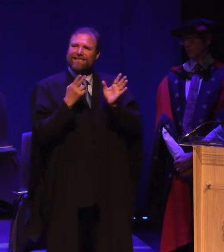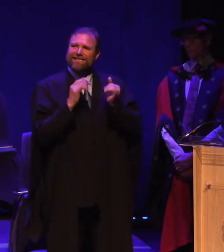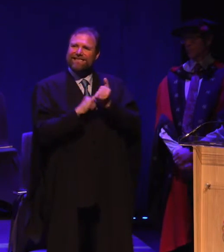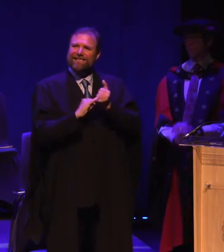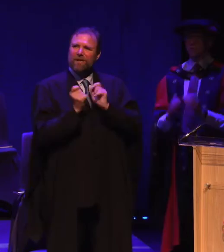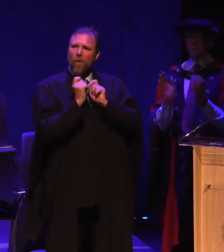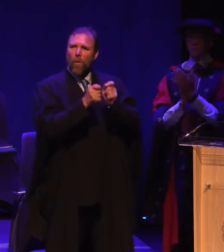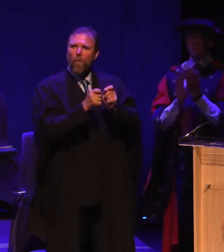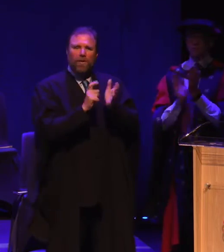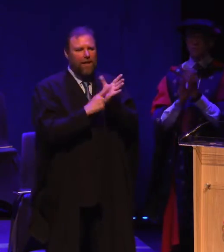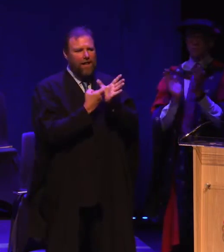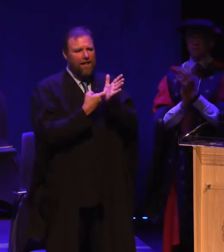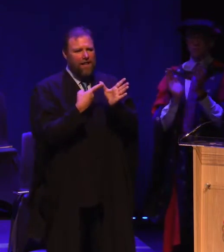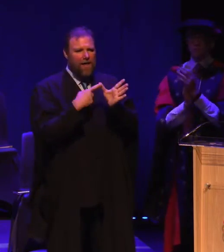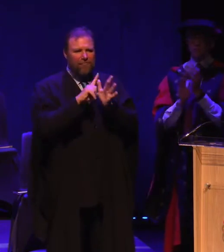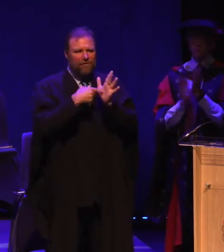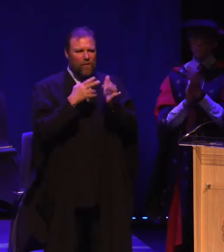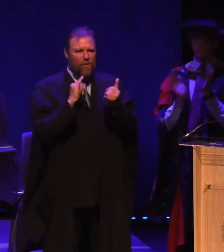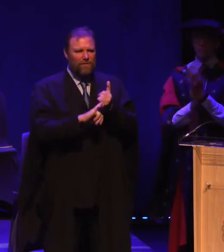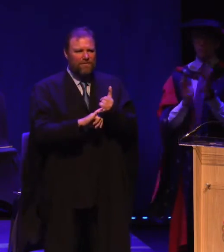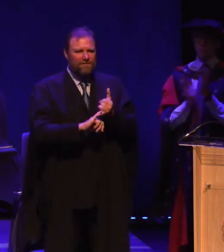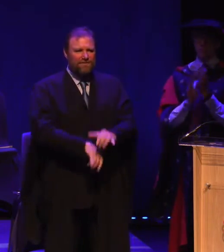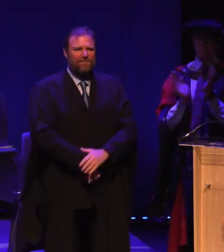Lara Jones.